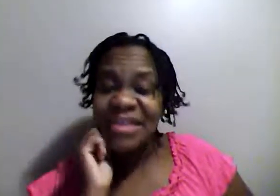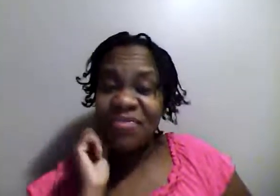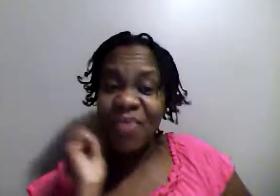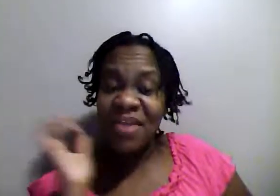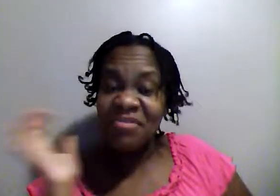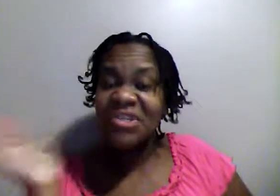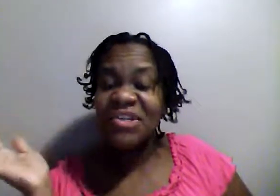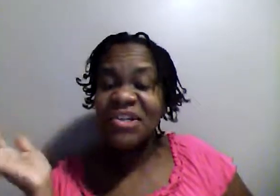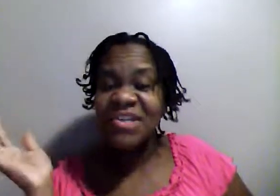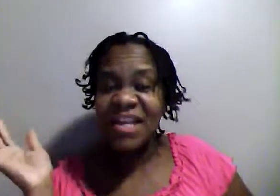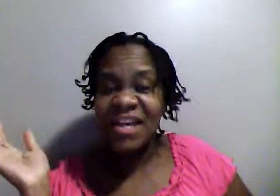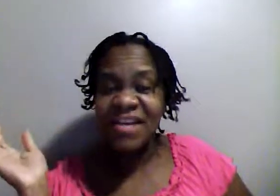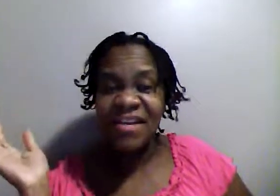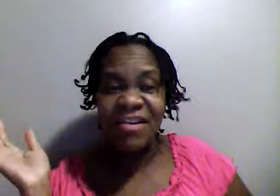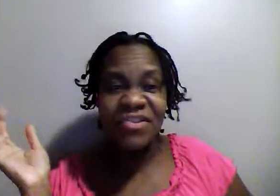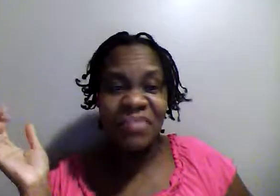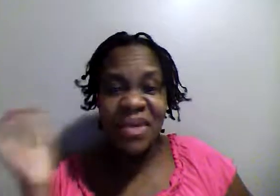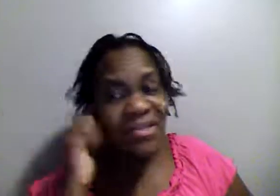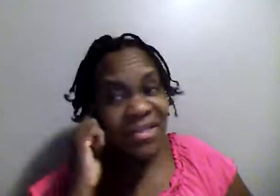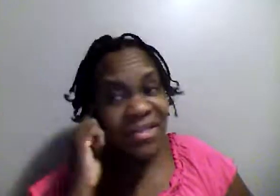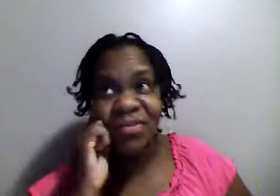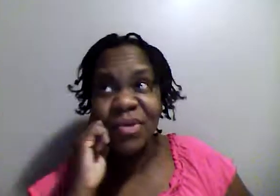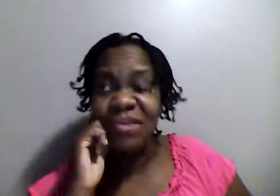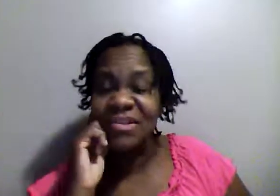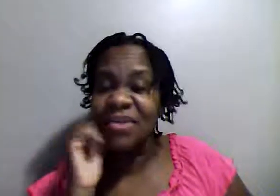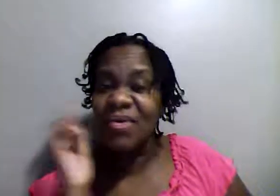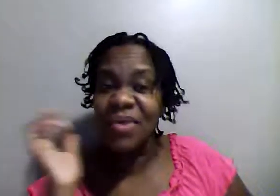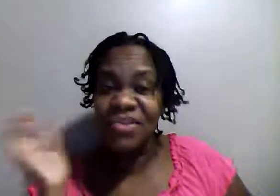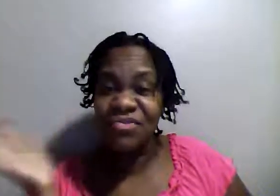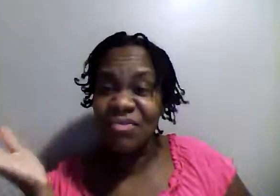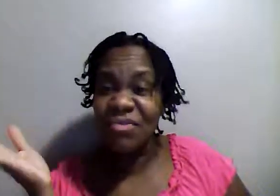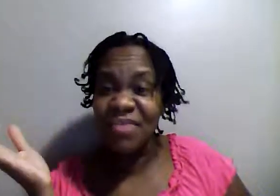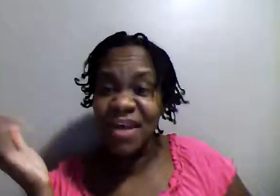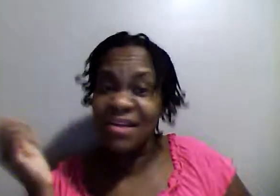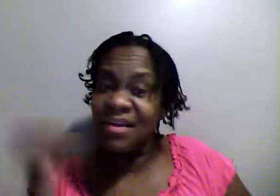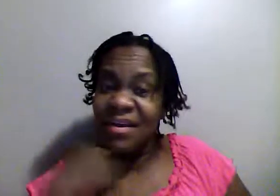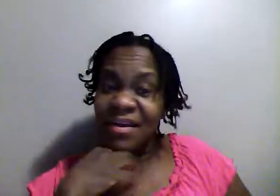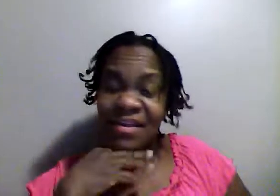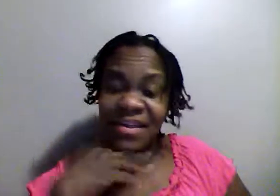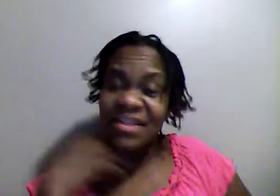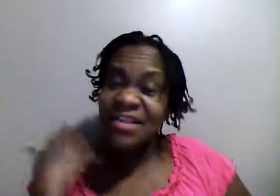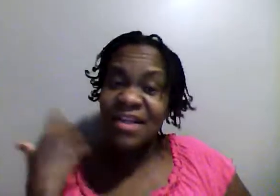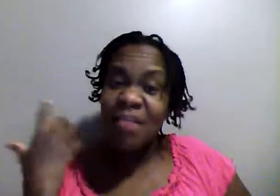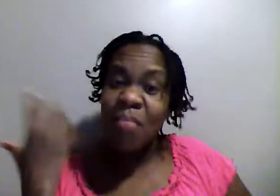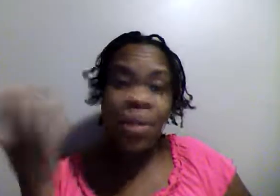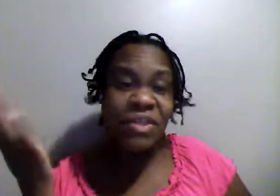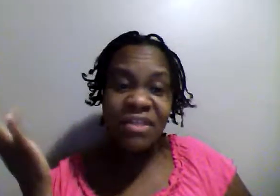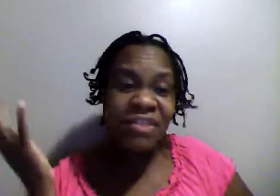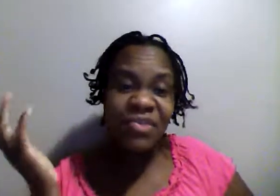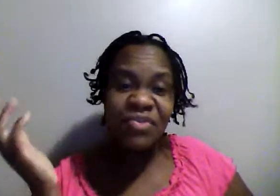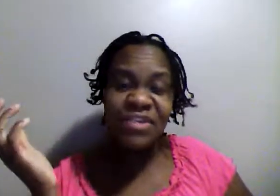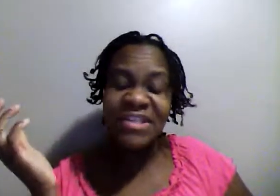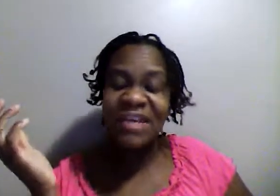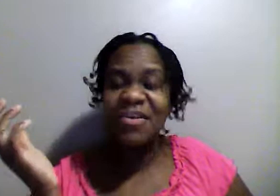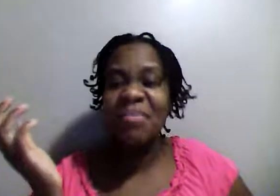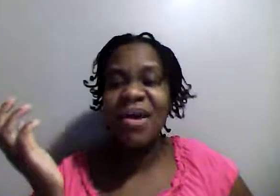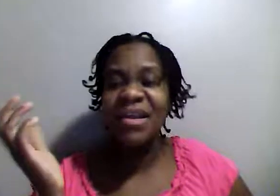what the research that I did on tomatoes a few years ago is true, then it says that most of the nutrients that our body